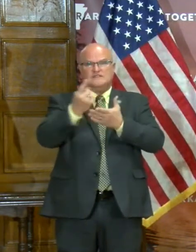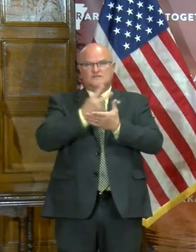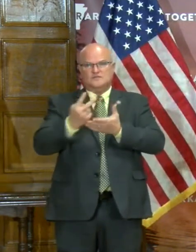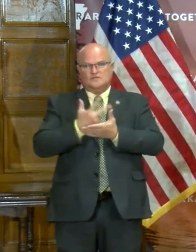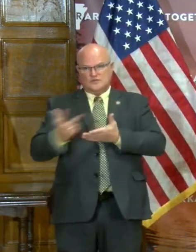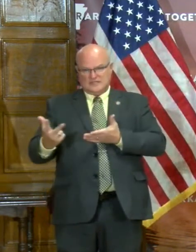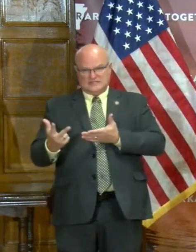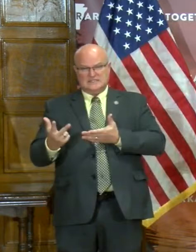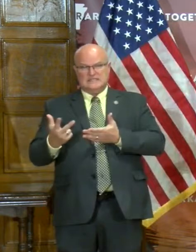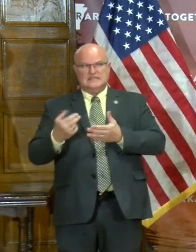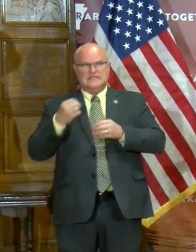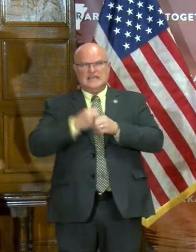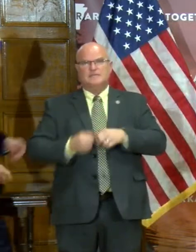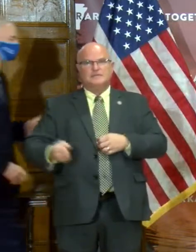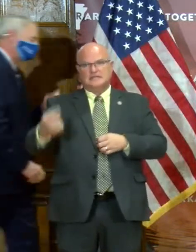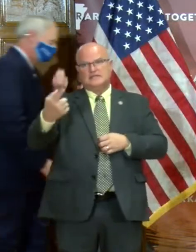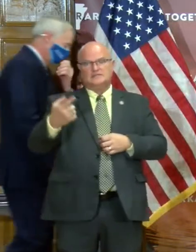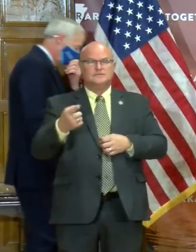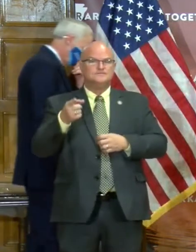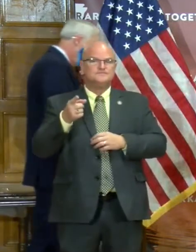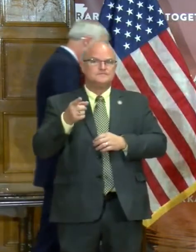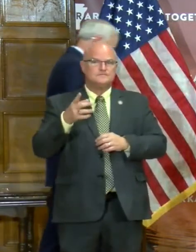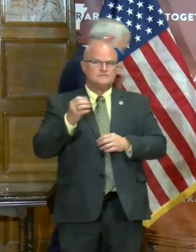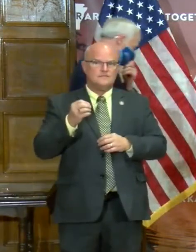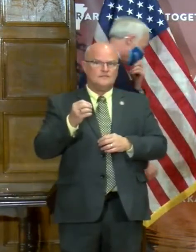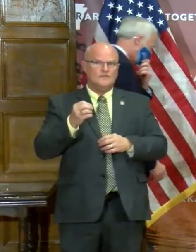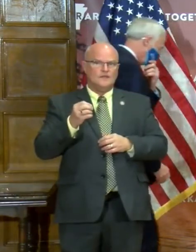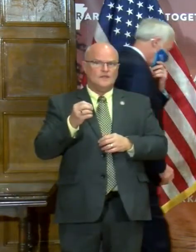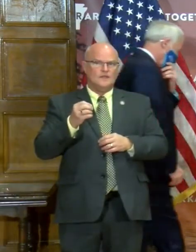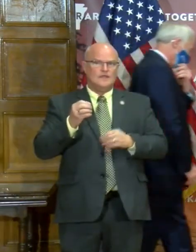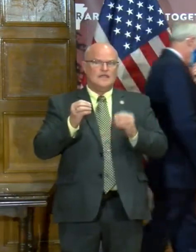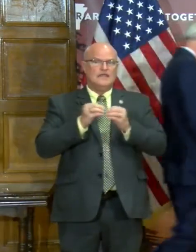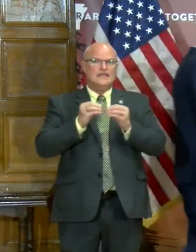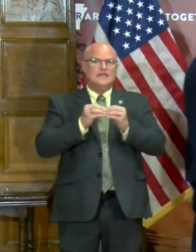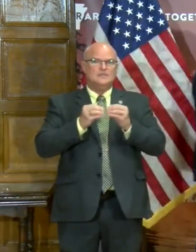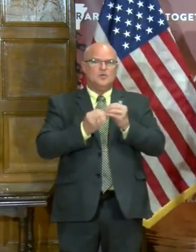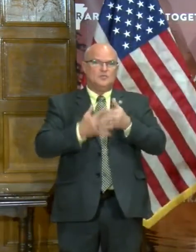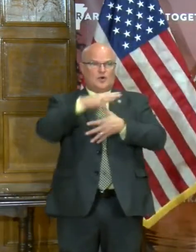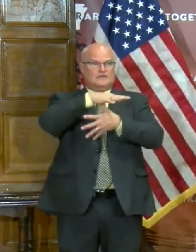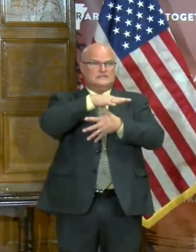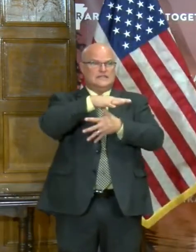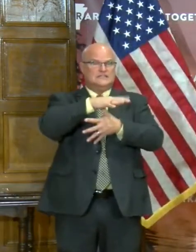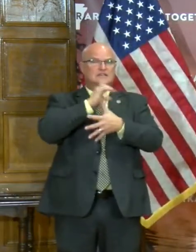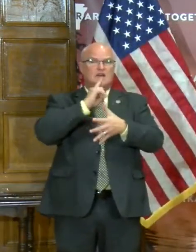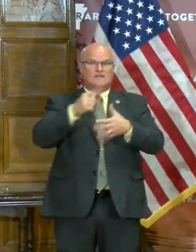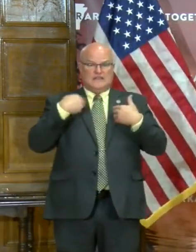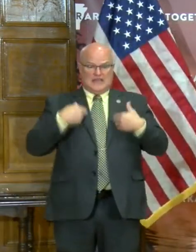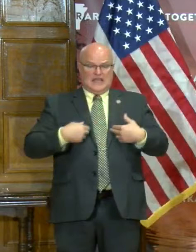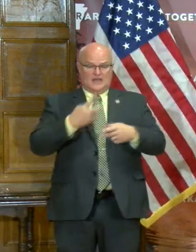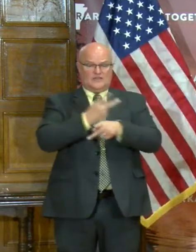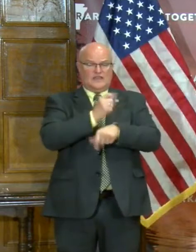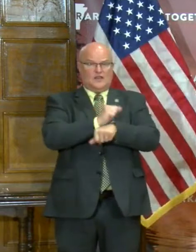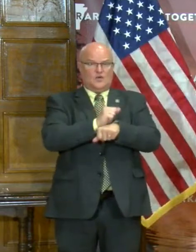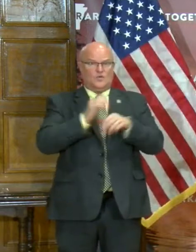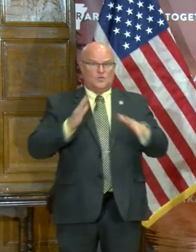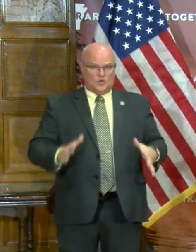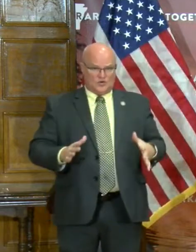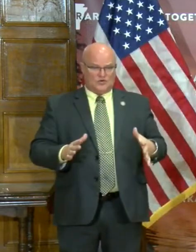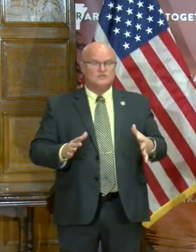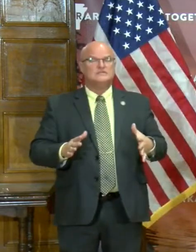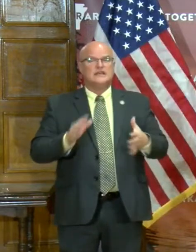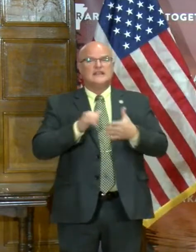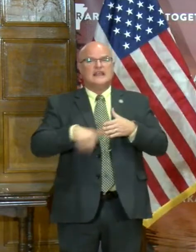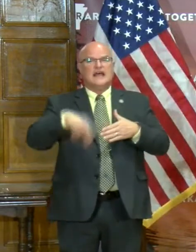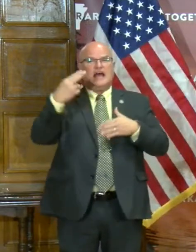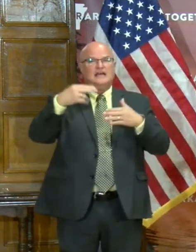weeks and into next year. And is there going to be any further prioritization? I mean, obviously, healthcare workers, most at risk, are going to be sort of